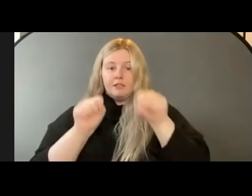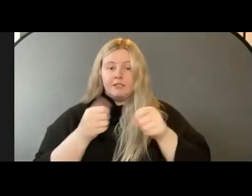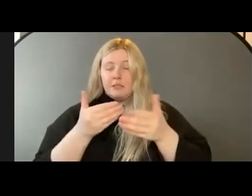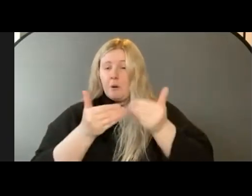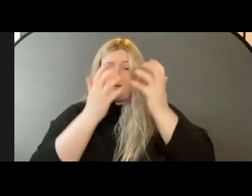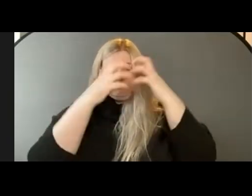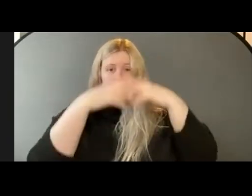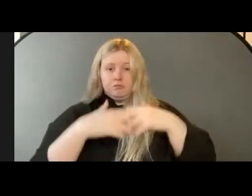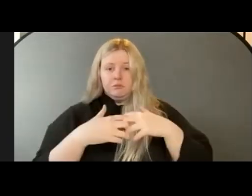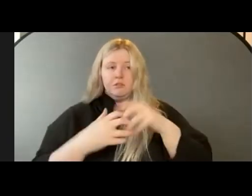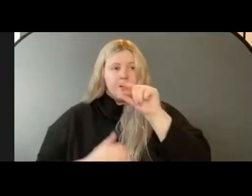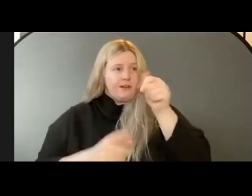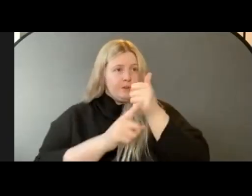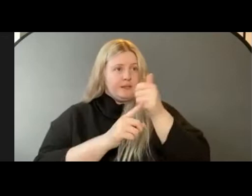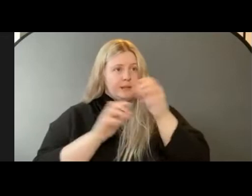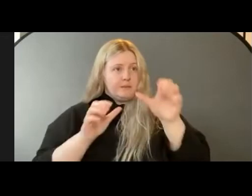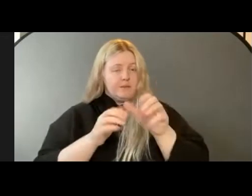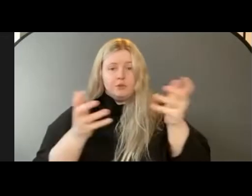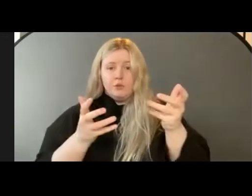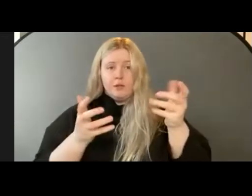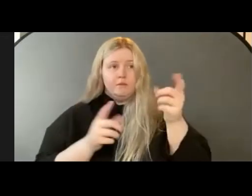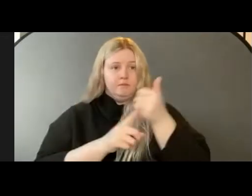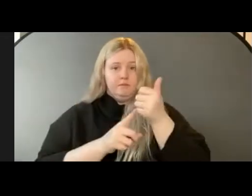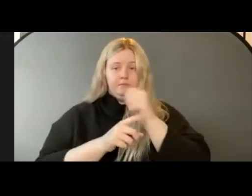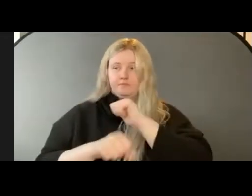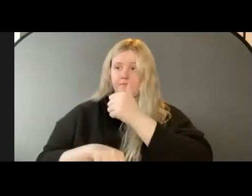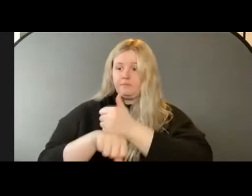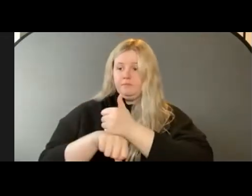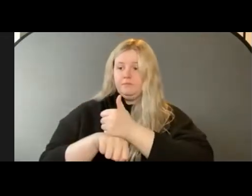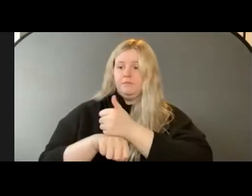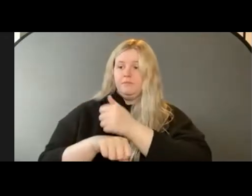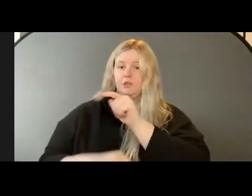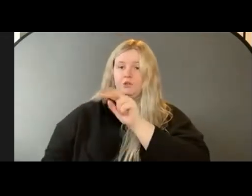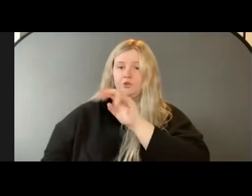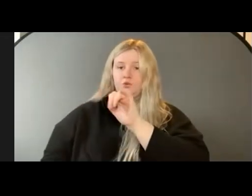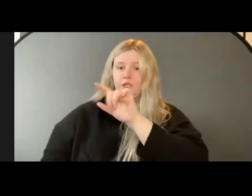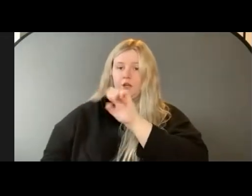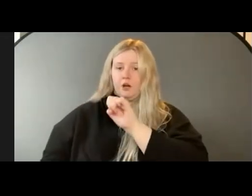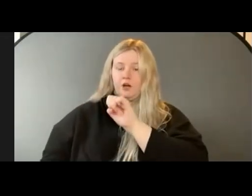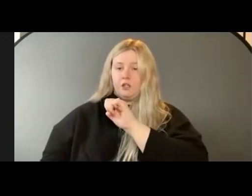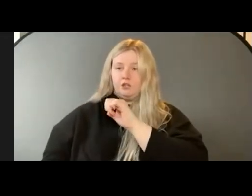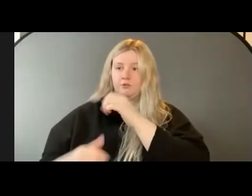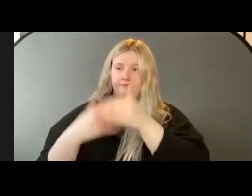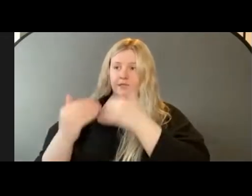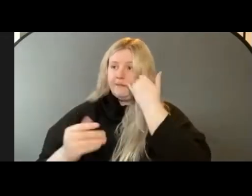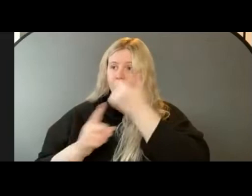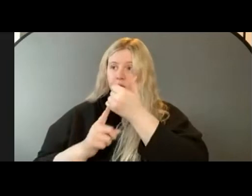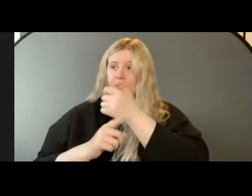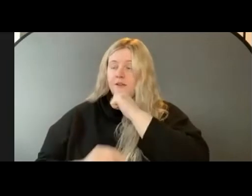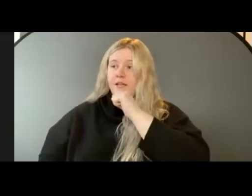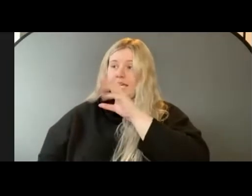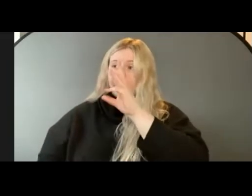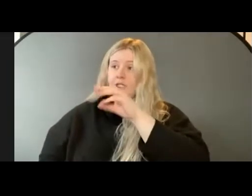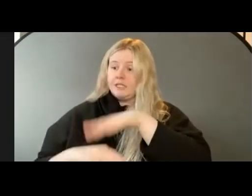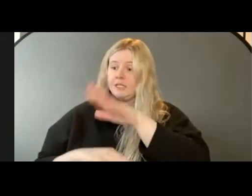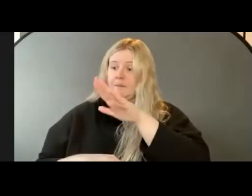did the Alberta government do? It released a triage protocol that stated that people over 60 with a poor chance of survival would be denied